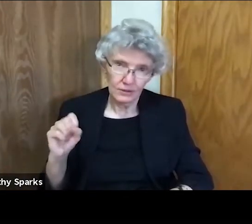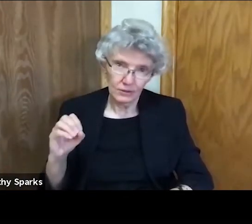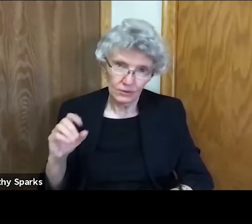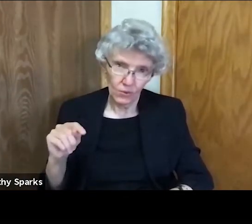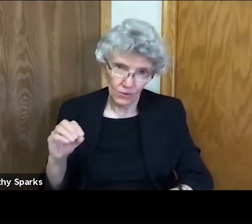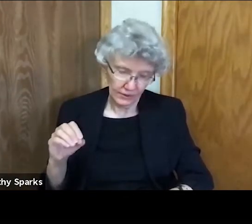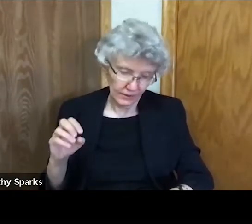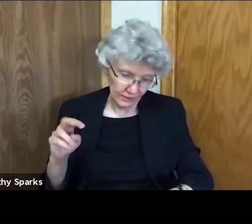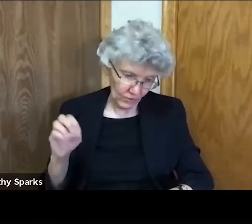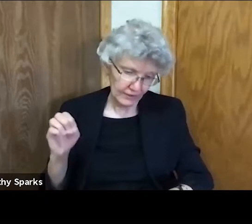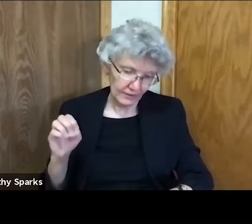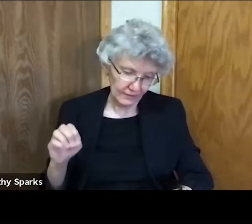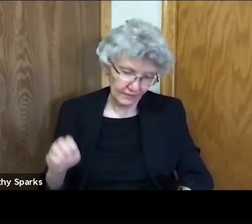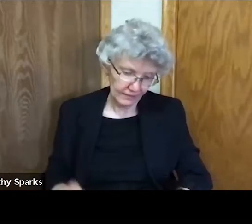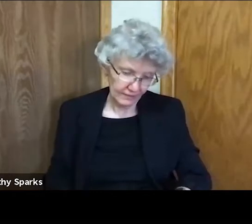Paul Wellstone.